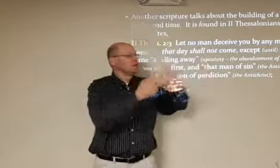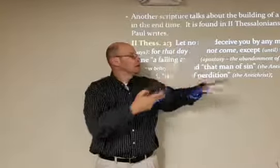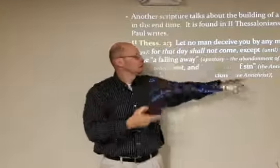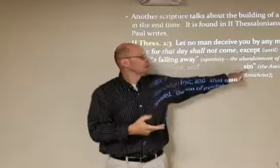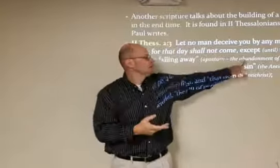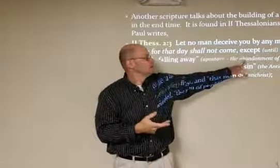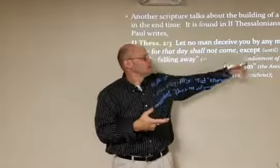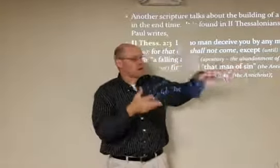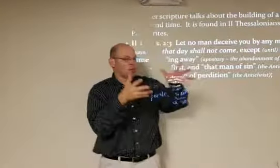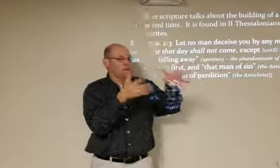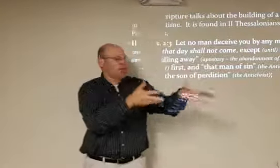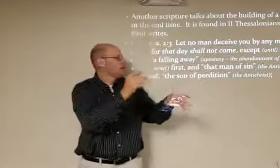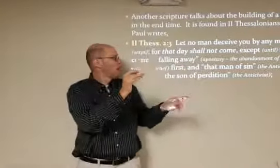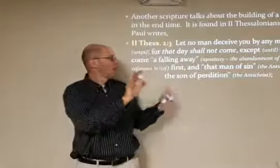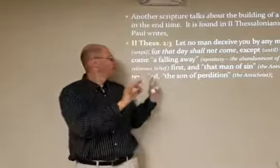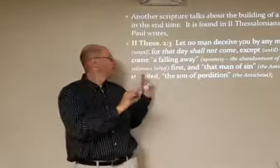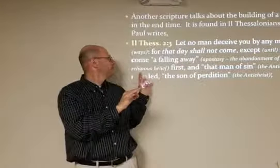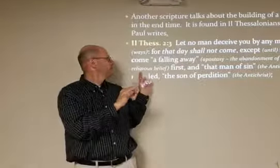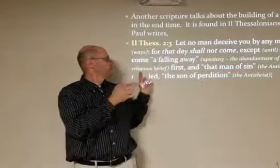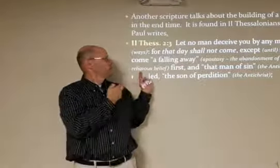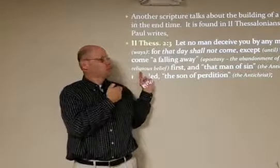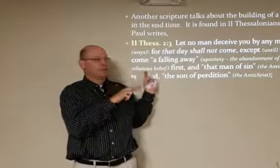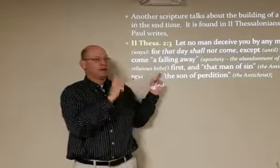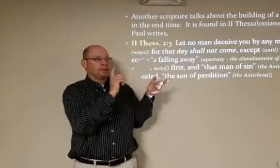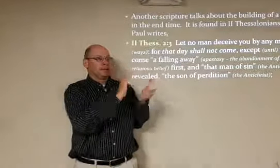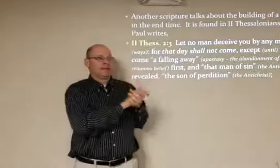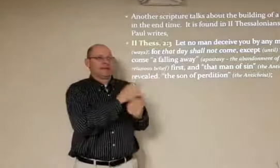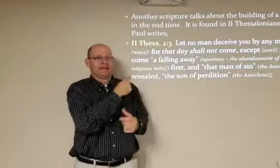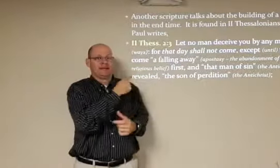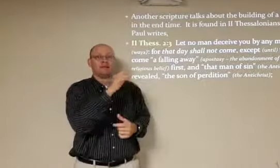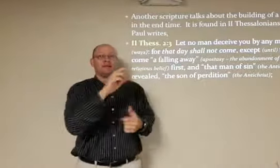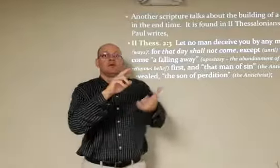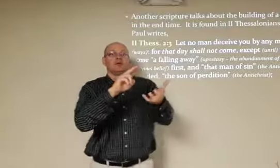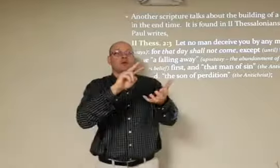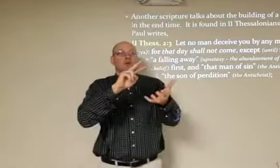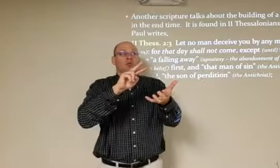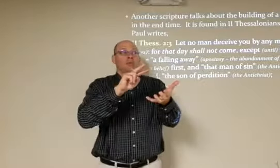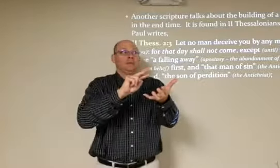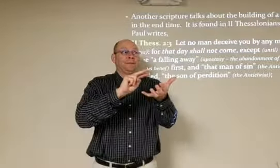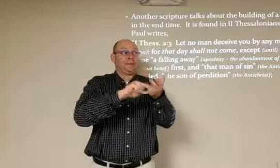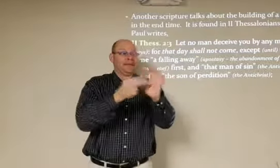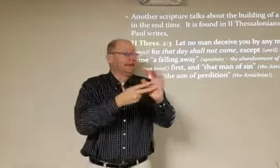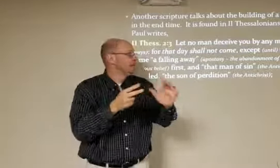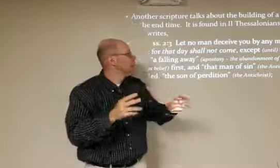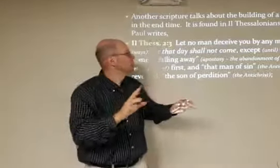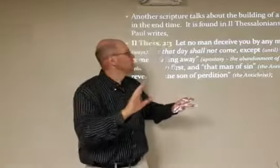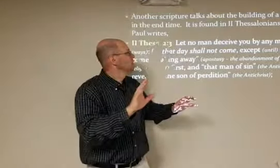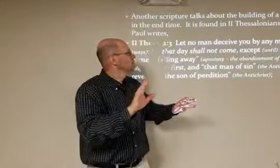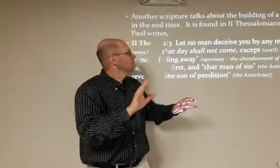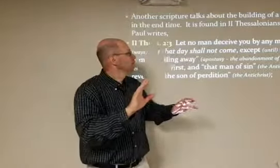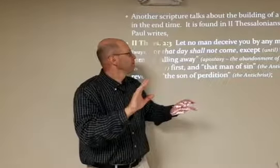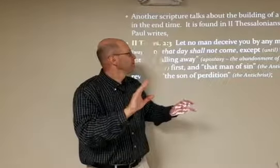is described as apostasy, which really is an abandonment of a religious belief.